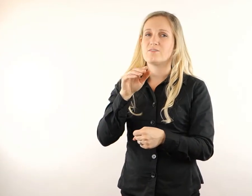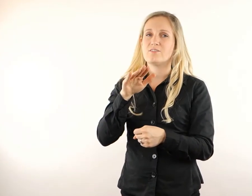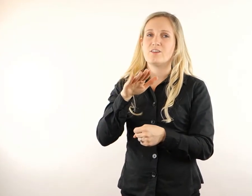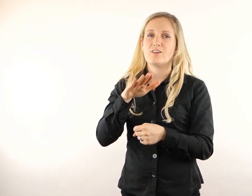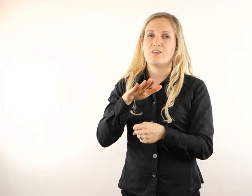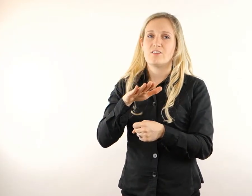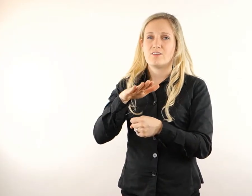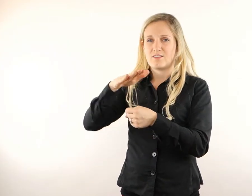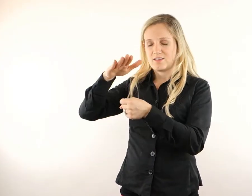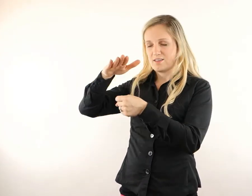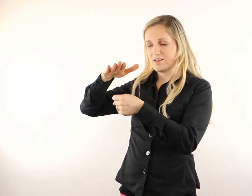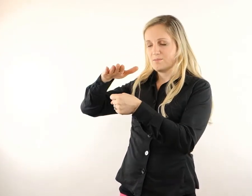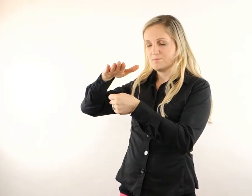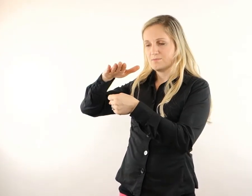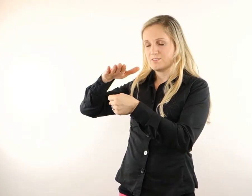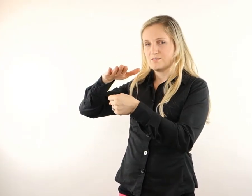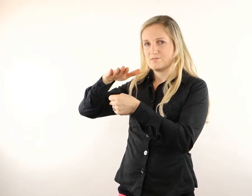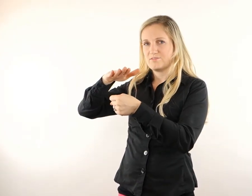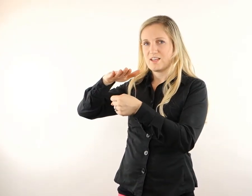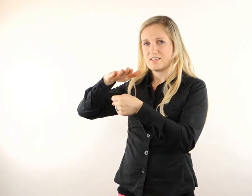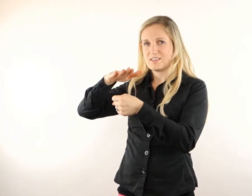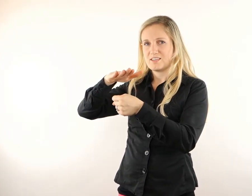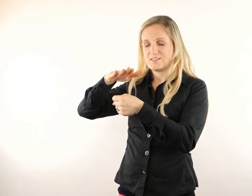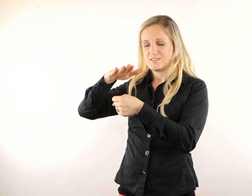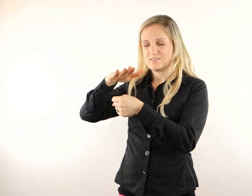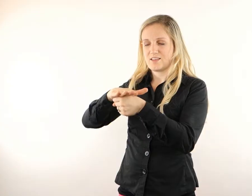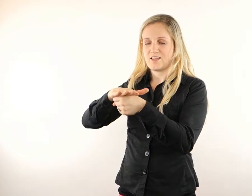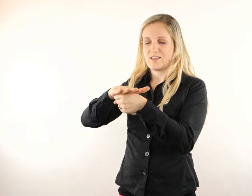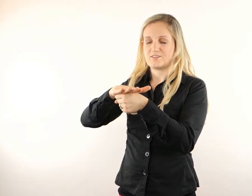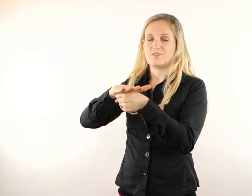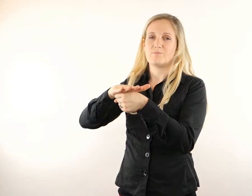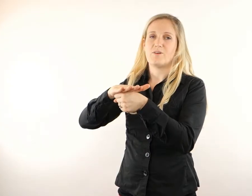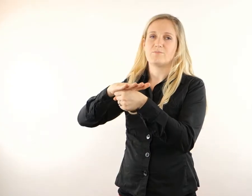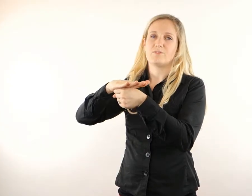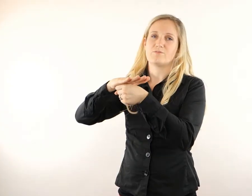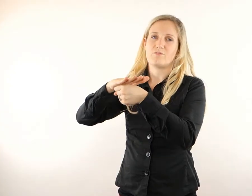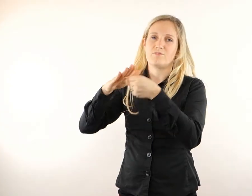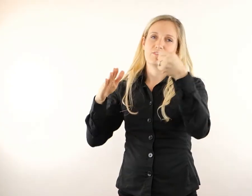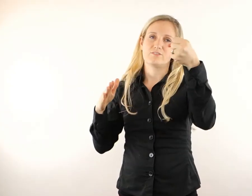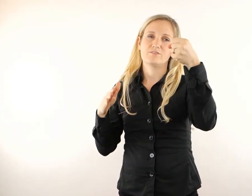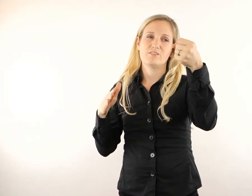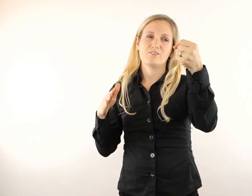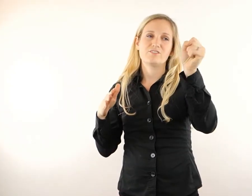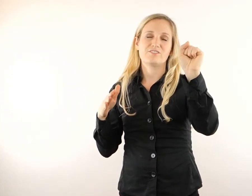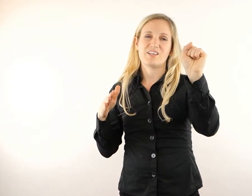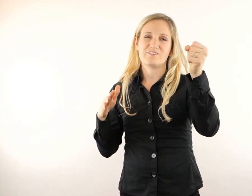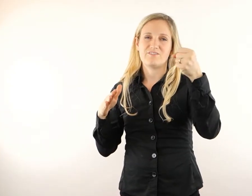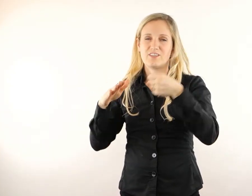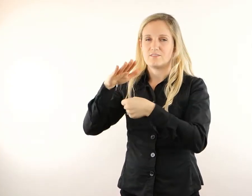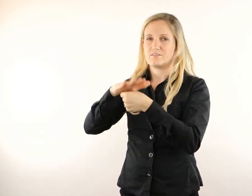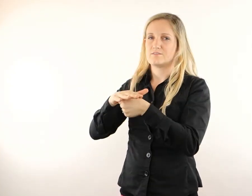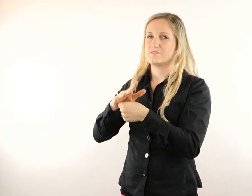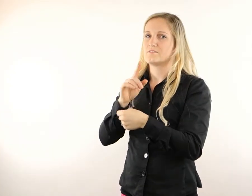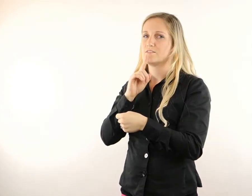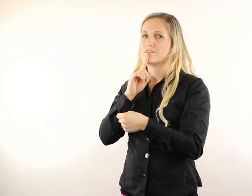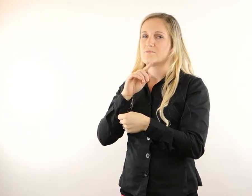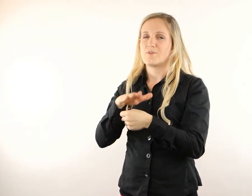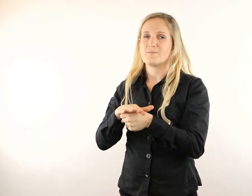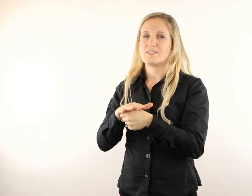down, it comes flat like this, and your palm goes over your left fist. Promise.